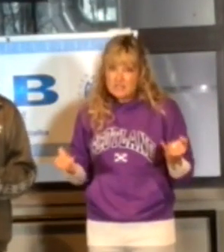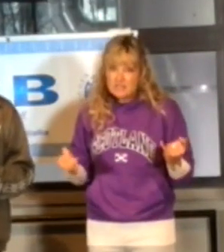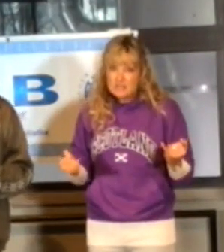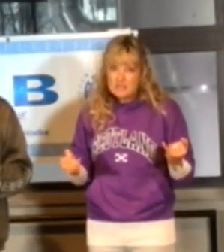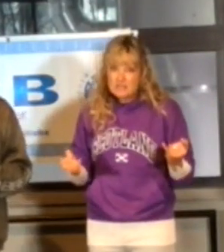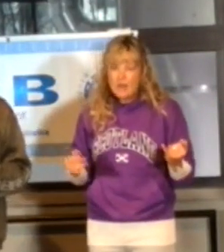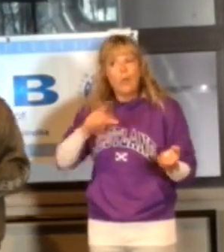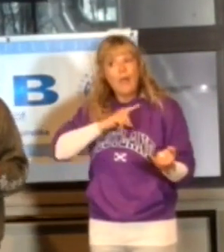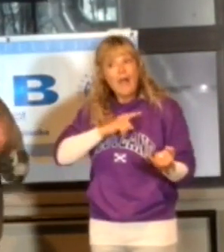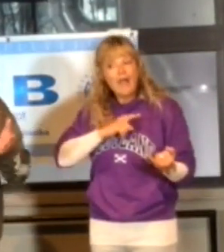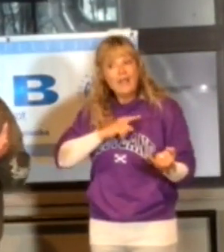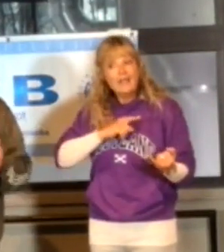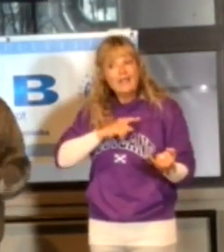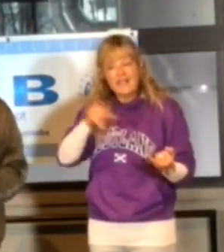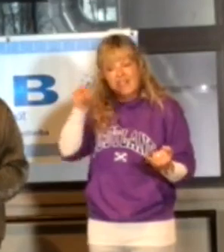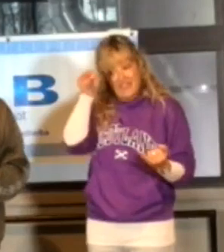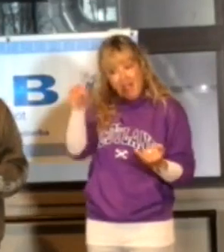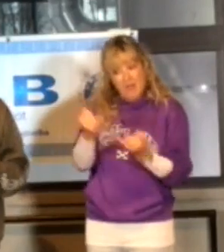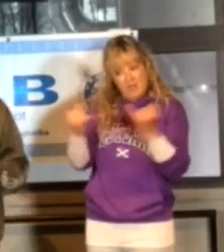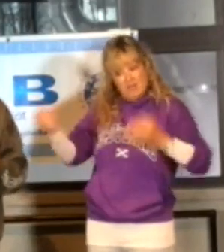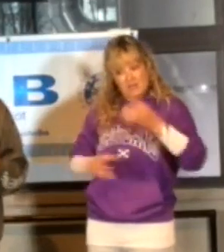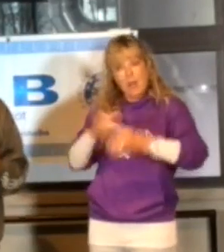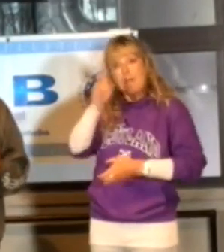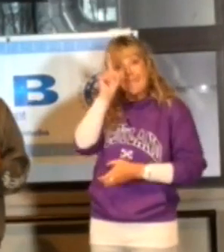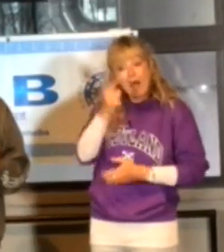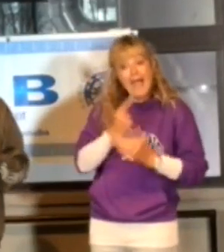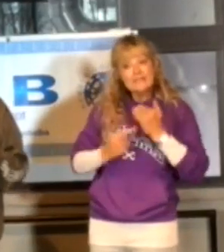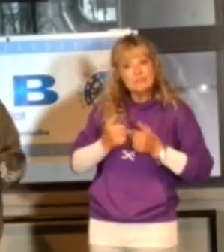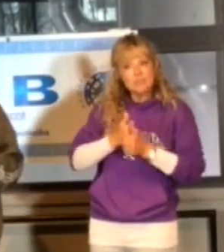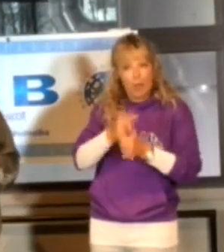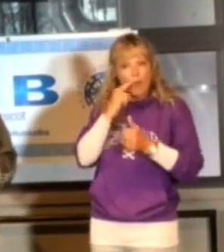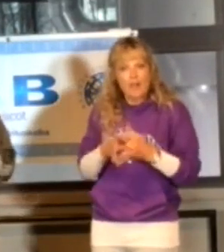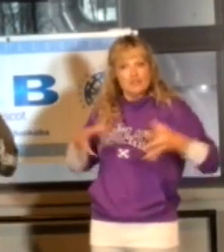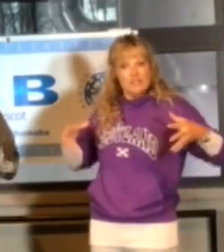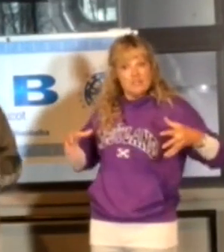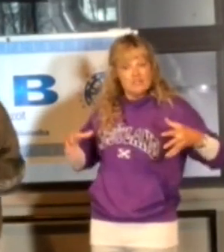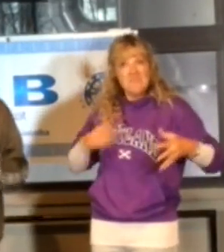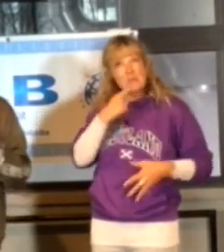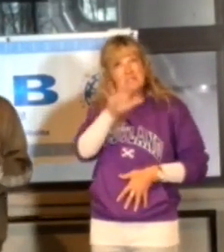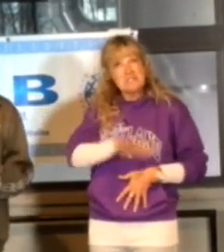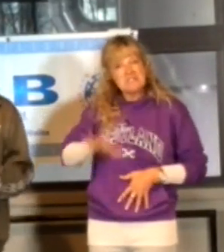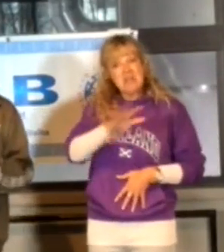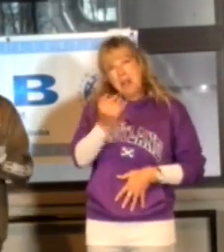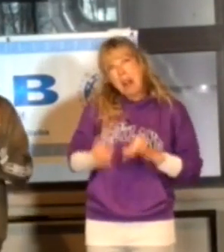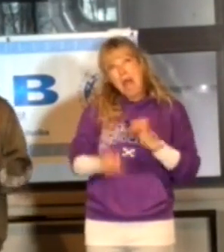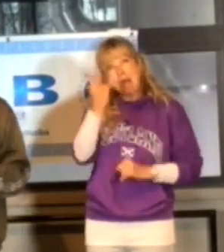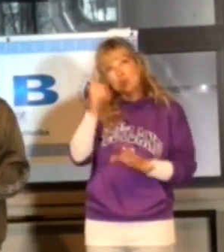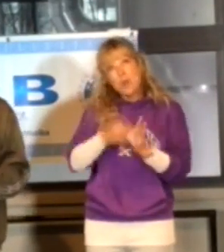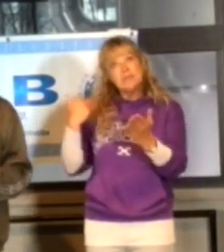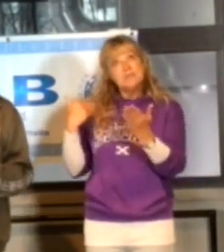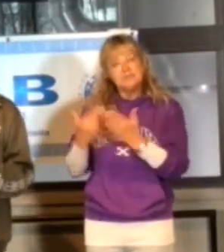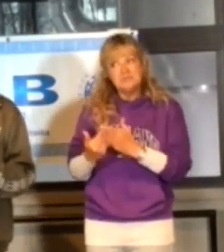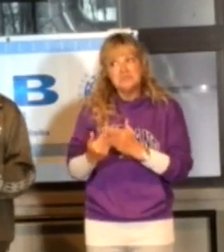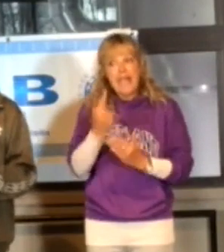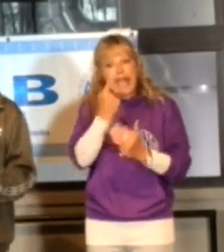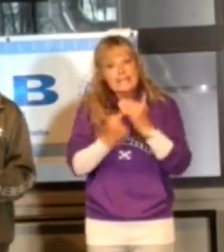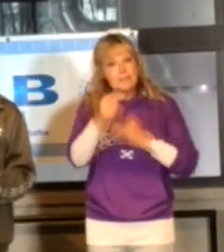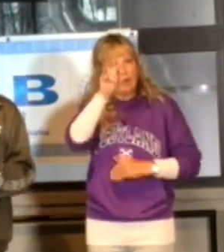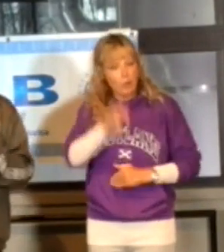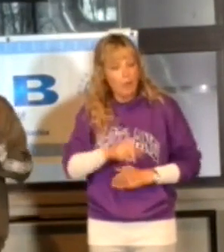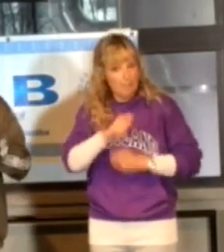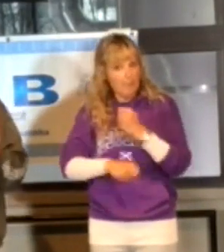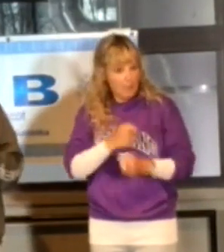independence. Over the past year or so, Indie Wales has become a serious proposition for so many people,